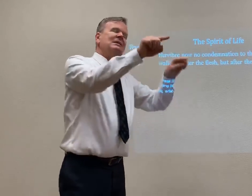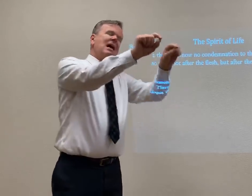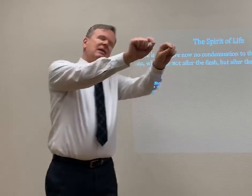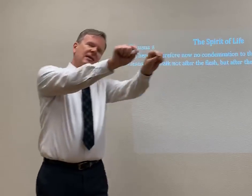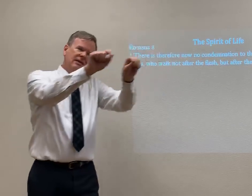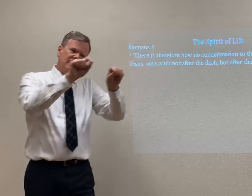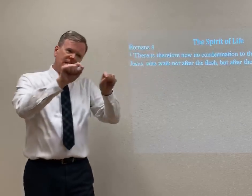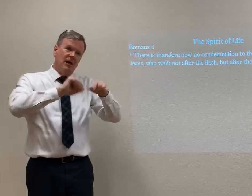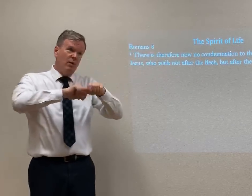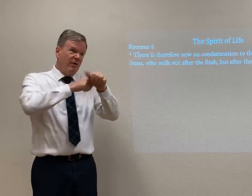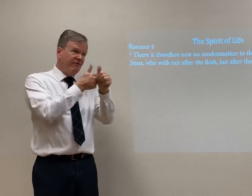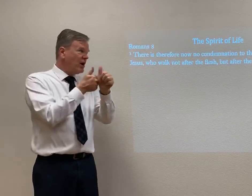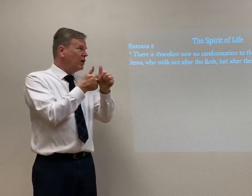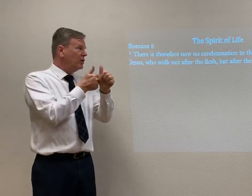Very good.